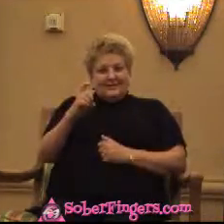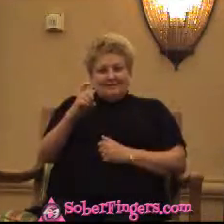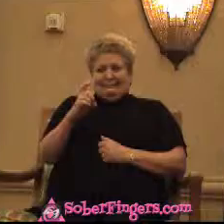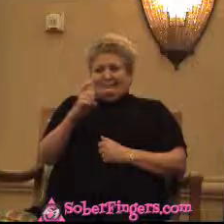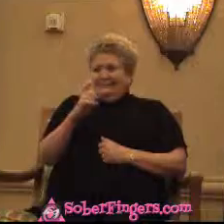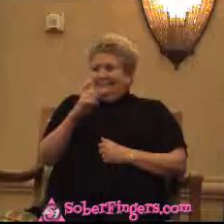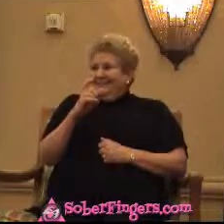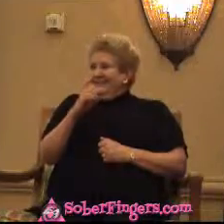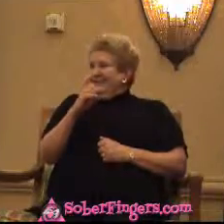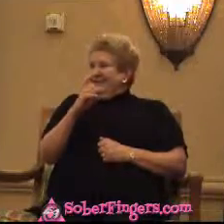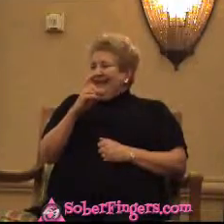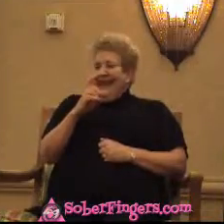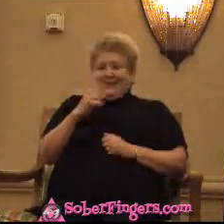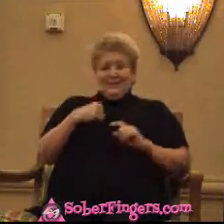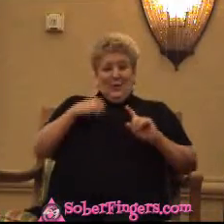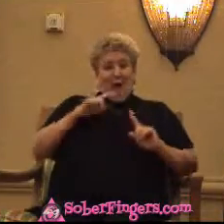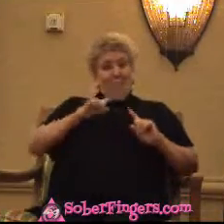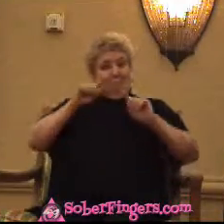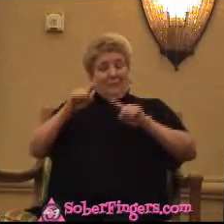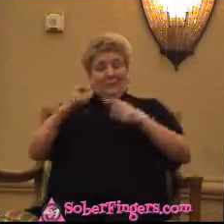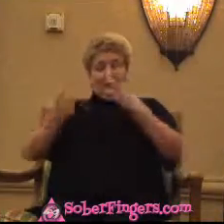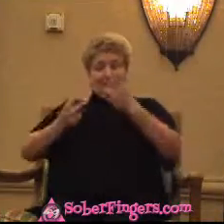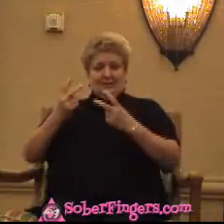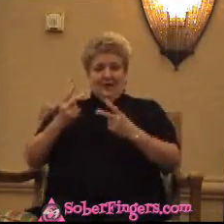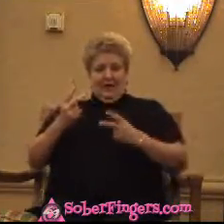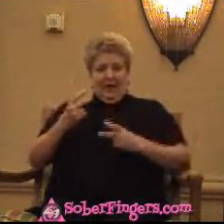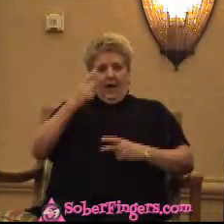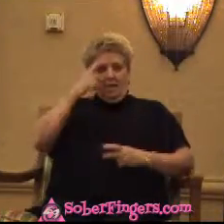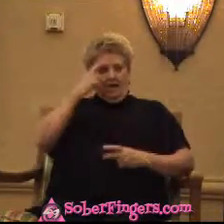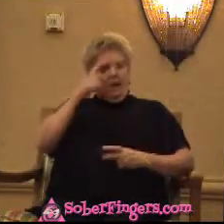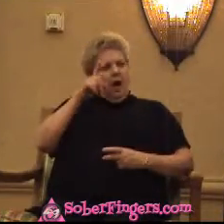And I went up to visit them and I thought, you know, I must be doing something right.